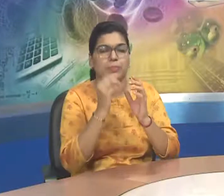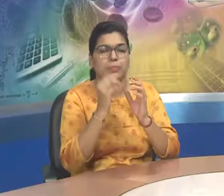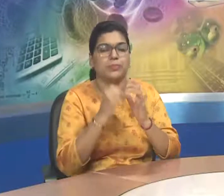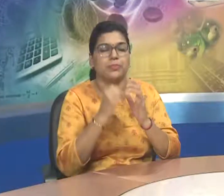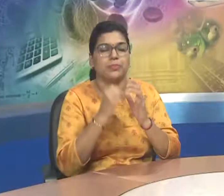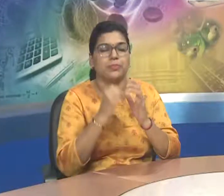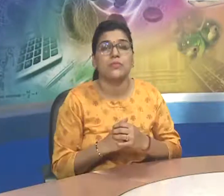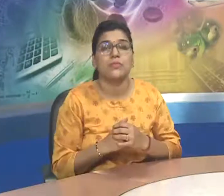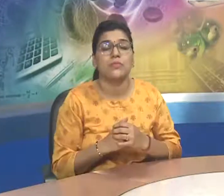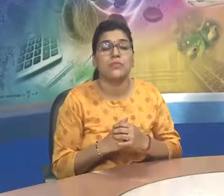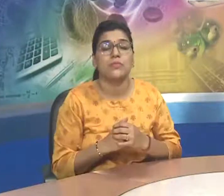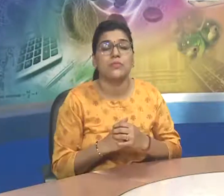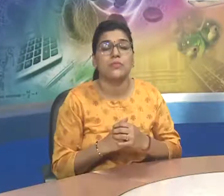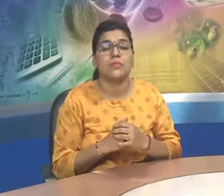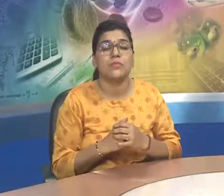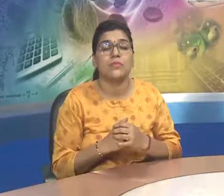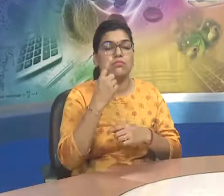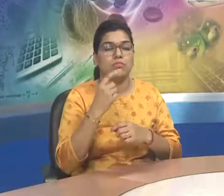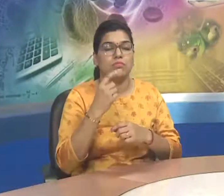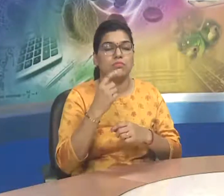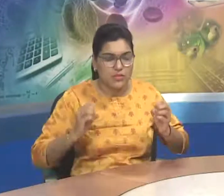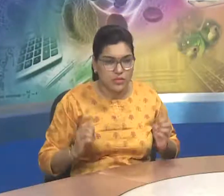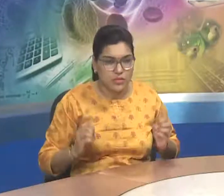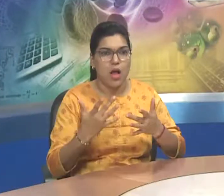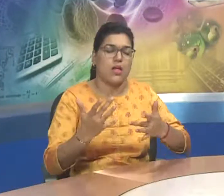Immunodeficiency Syndrome, and the next word is